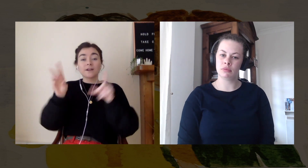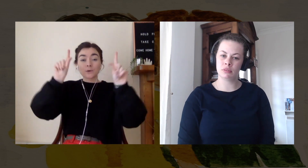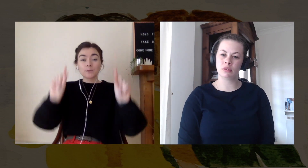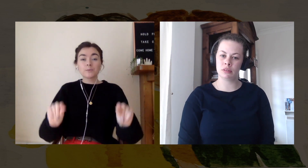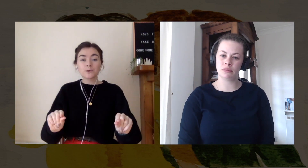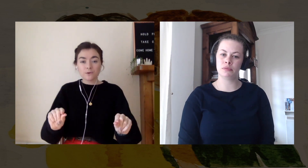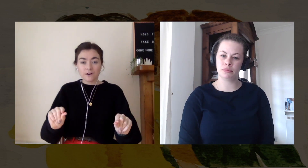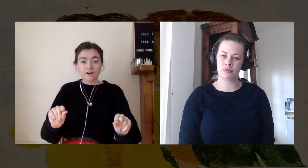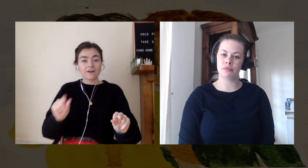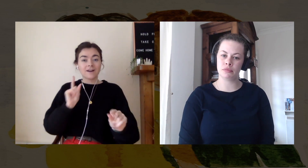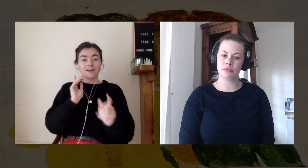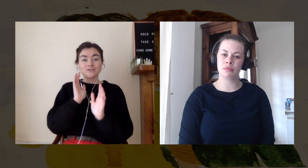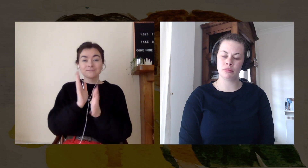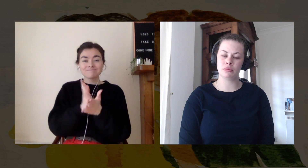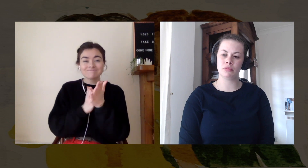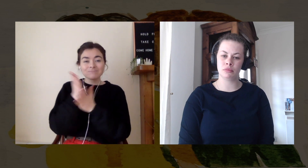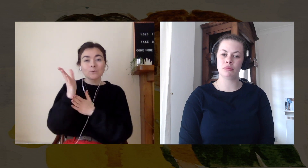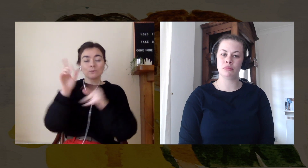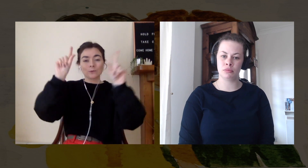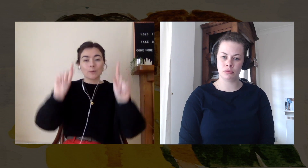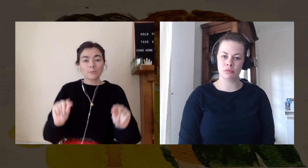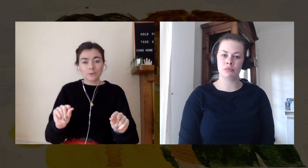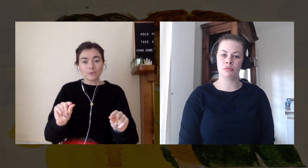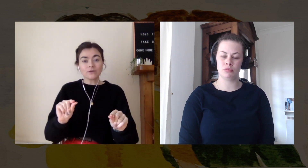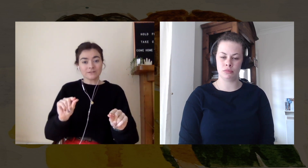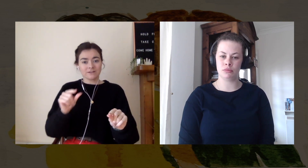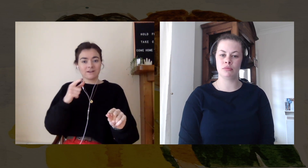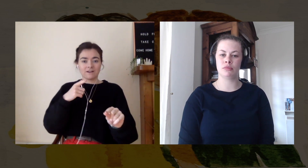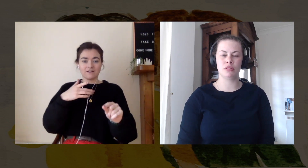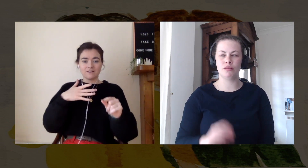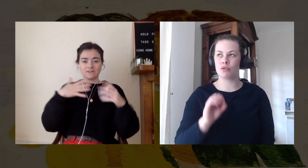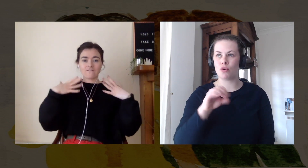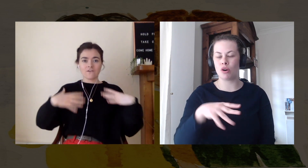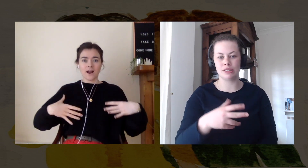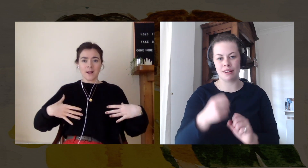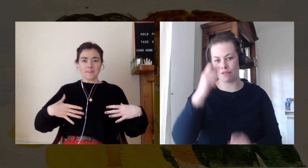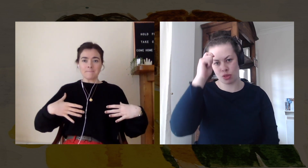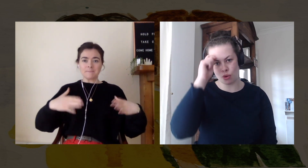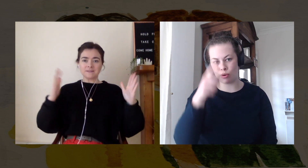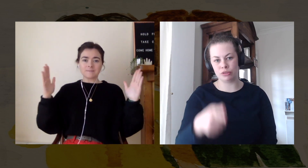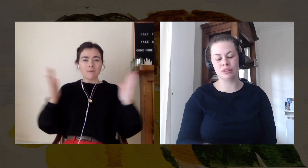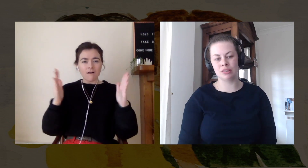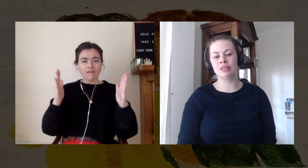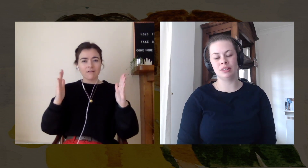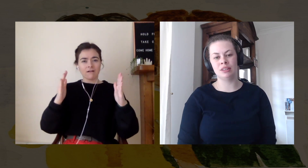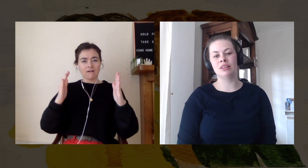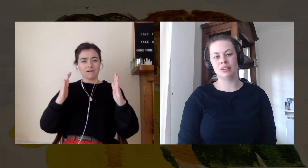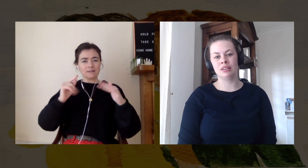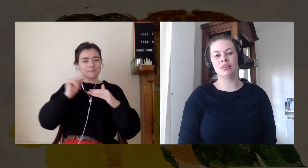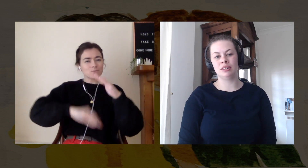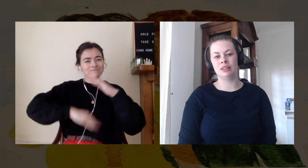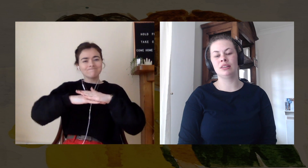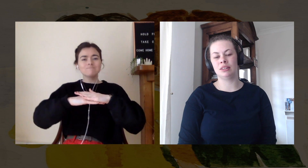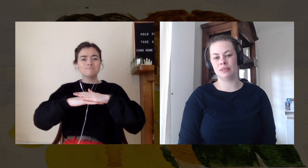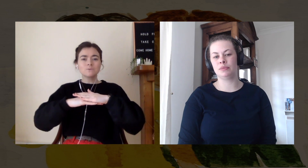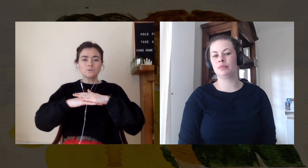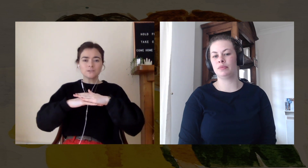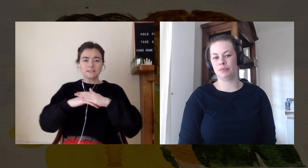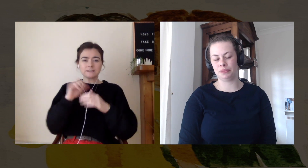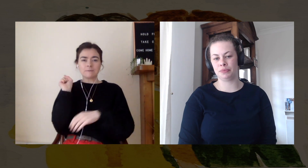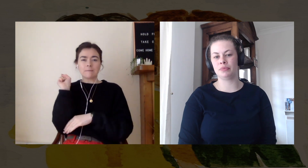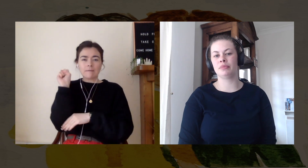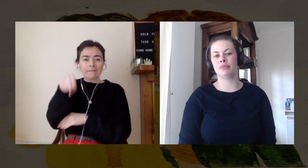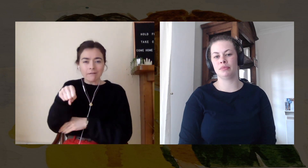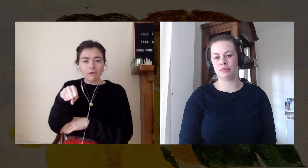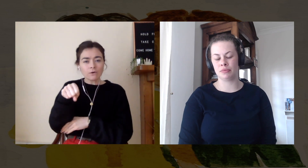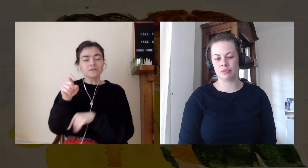way, again your frame is restricted, so your signing space is smaller, so everything is just a bit tighter. You might be hunched over a computer. There's so many things that actually